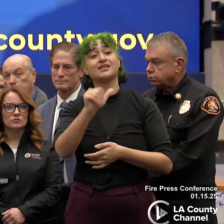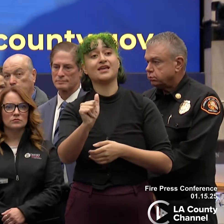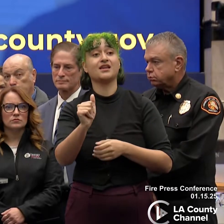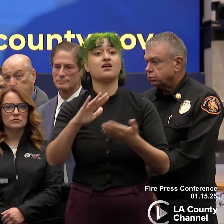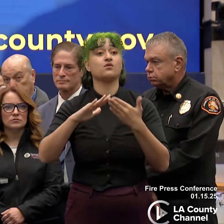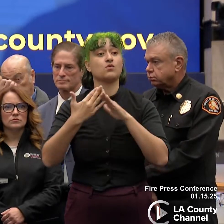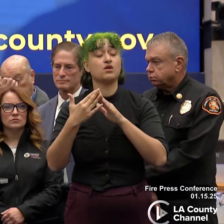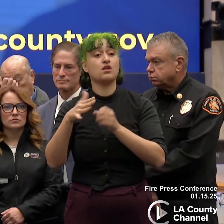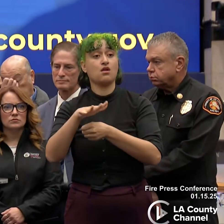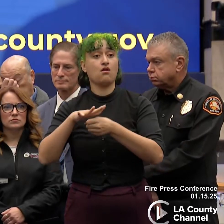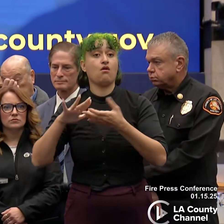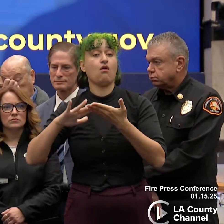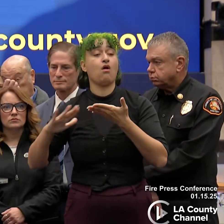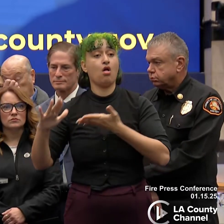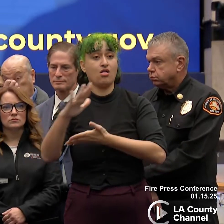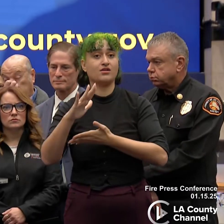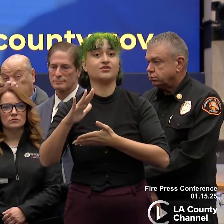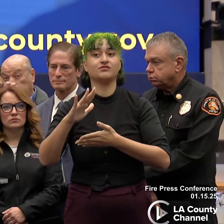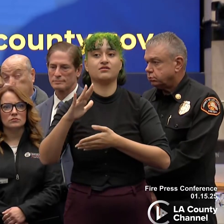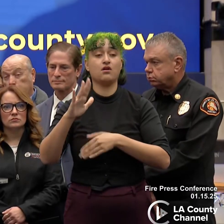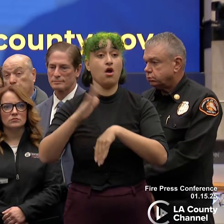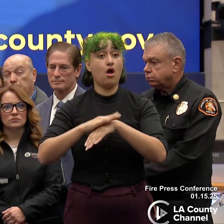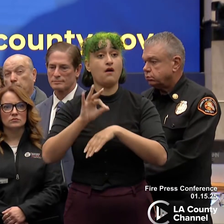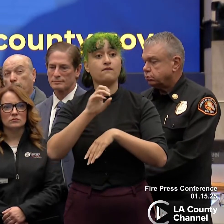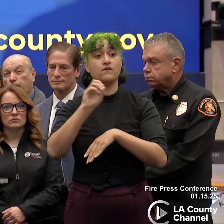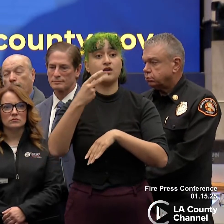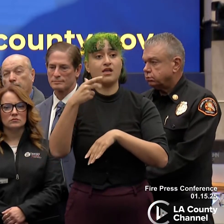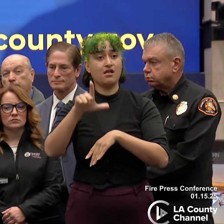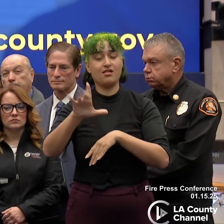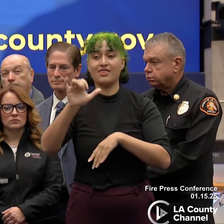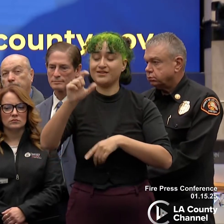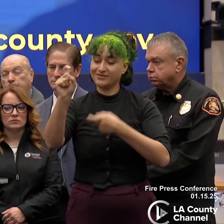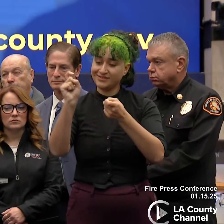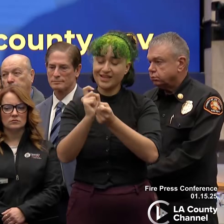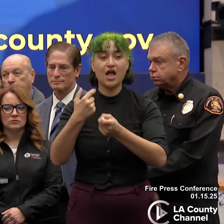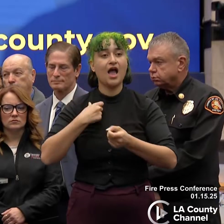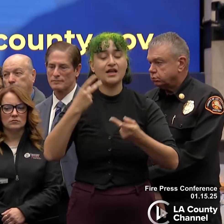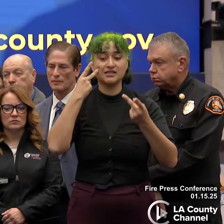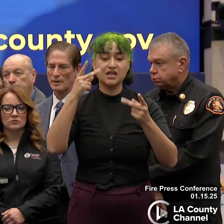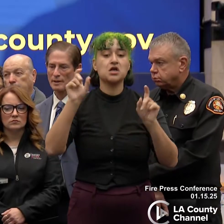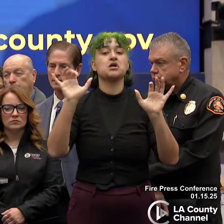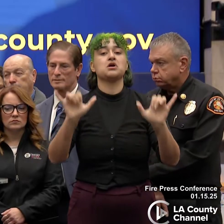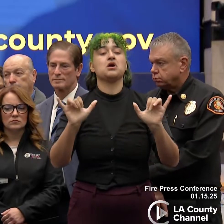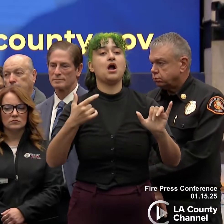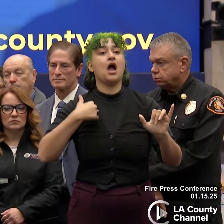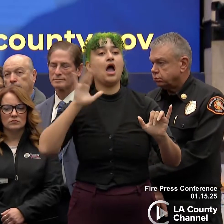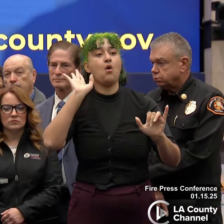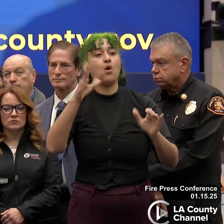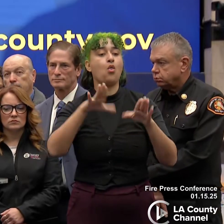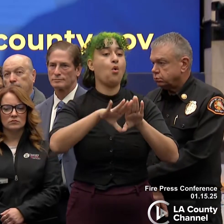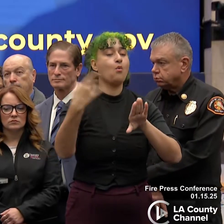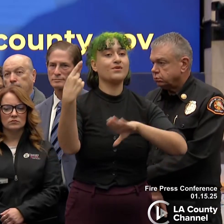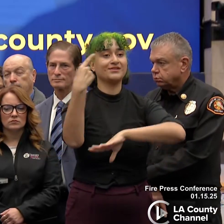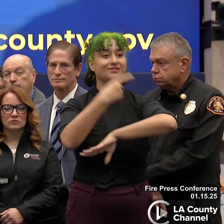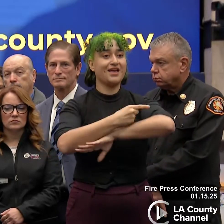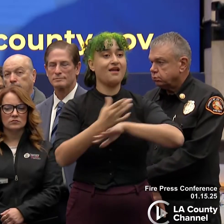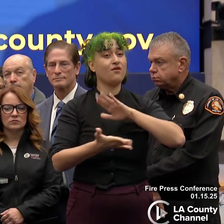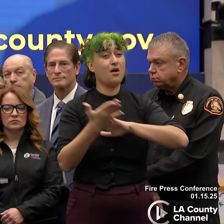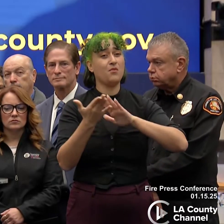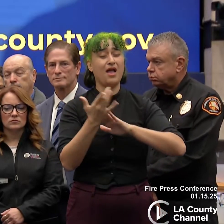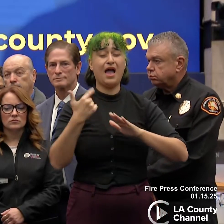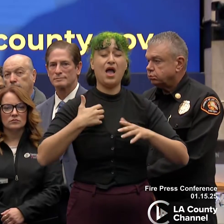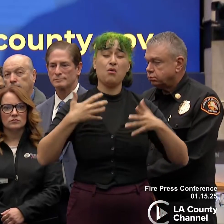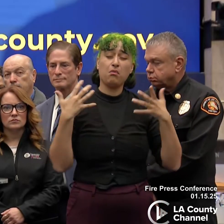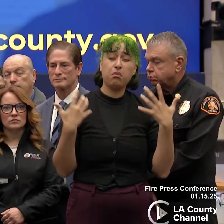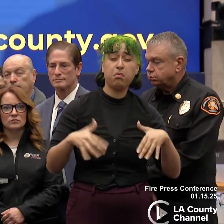on Foothill, and that is exactly what I saw. I went on the opening day of operation, and I was so